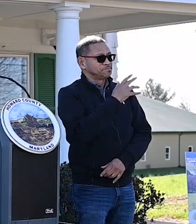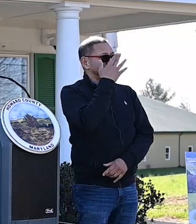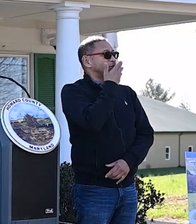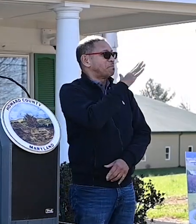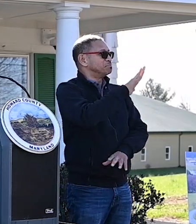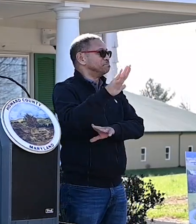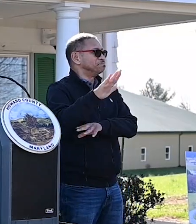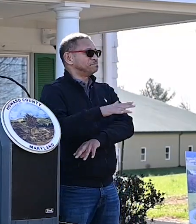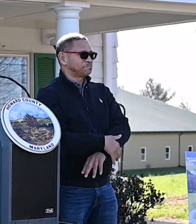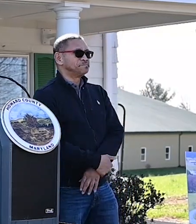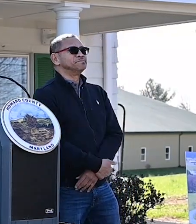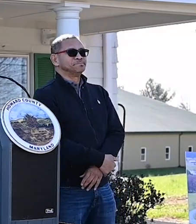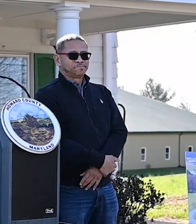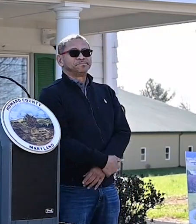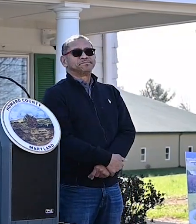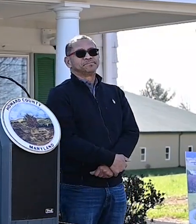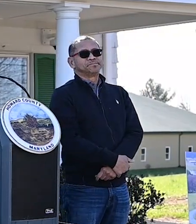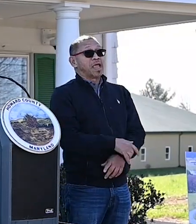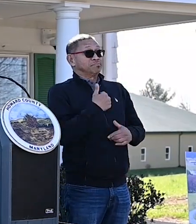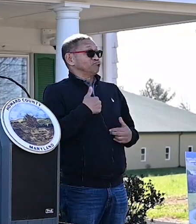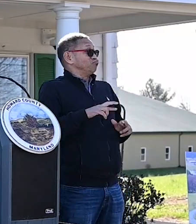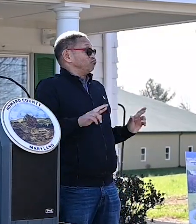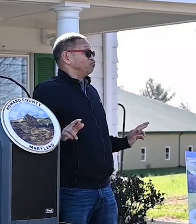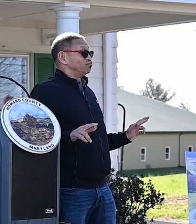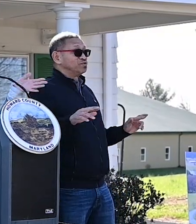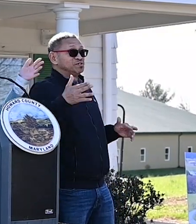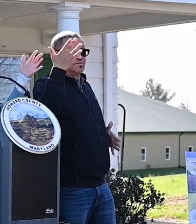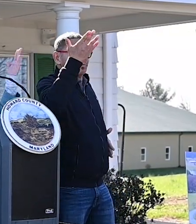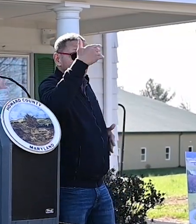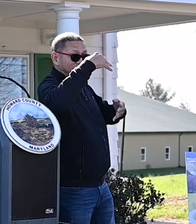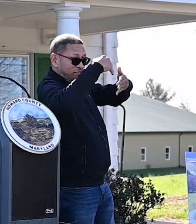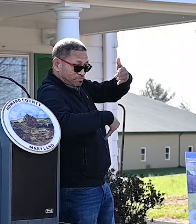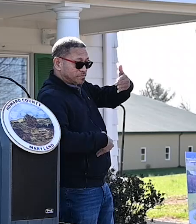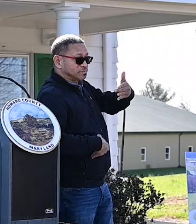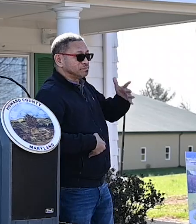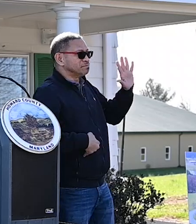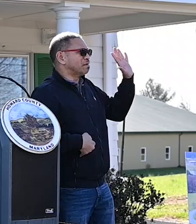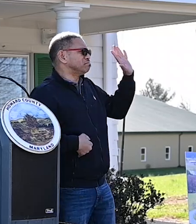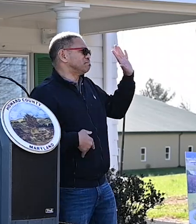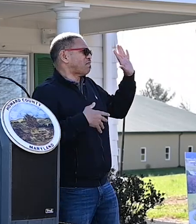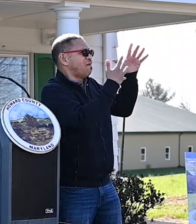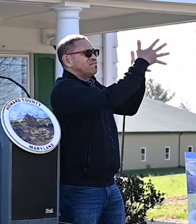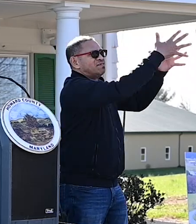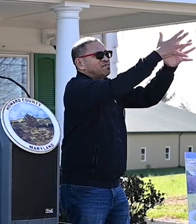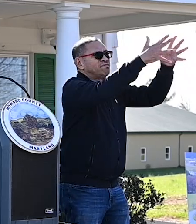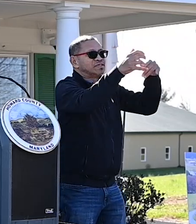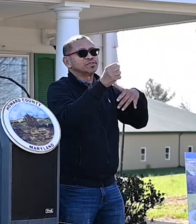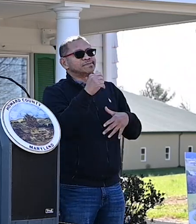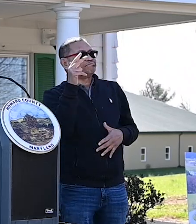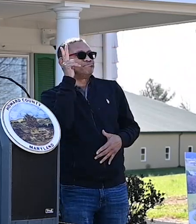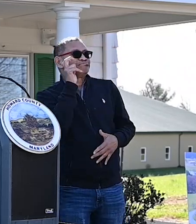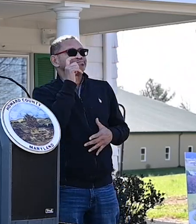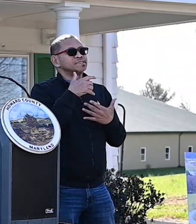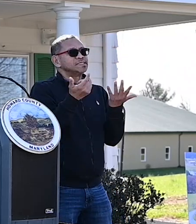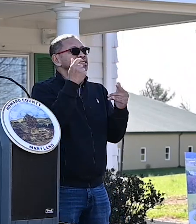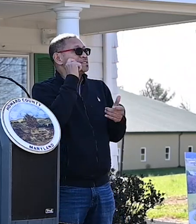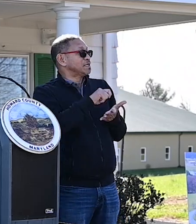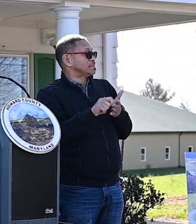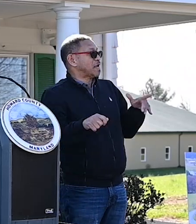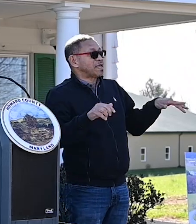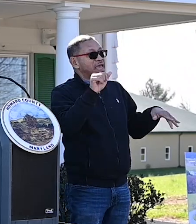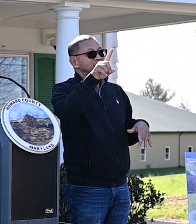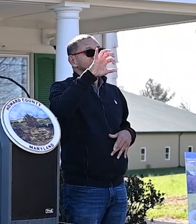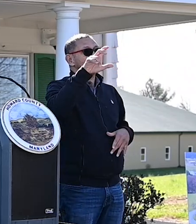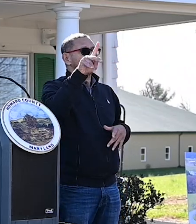Good afternoon. I had prepared a speech, and everybody's already said it. So while I was listening to Secretary